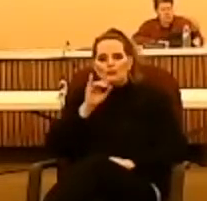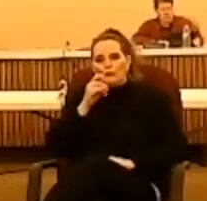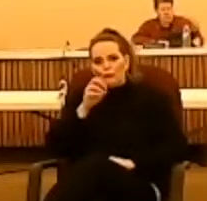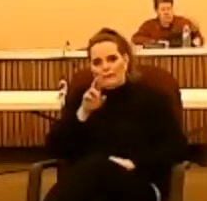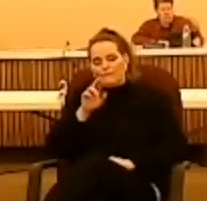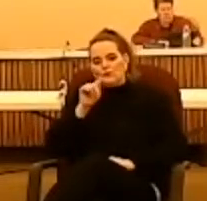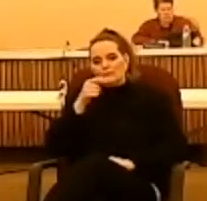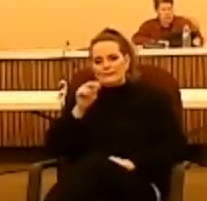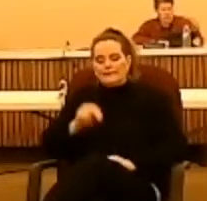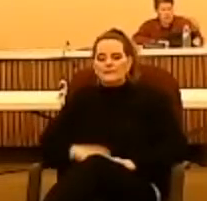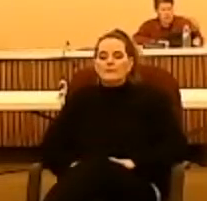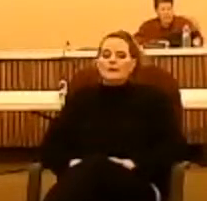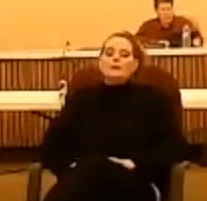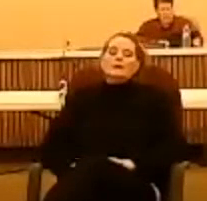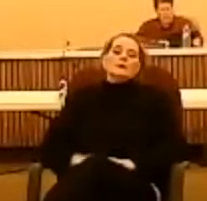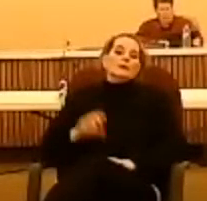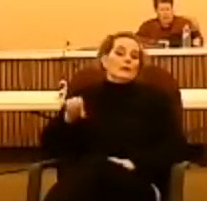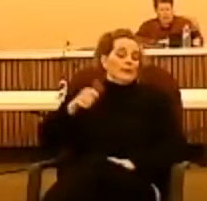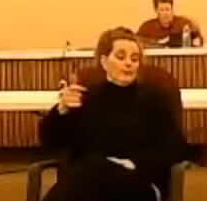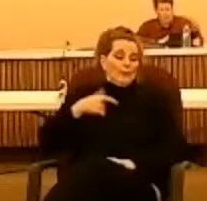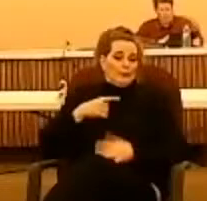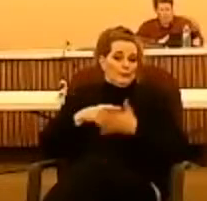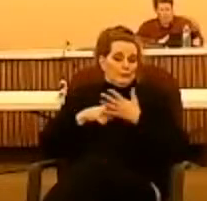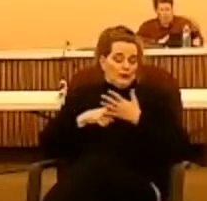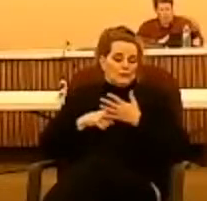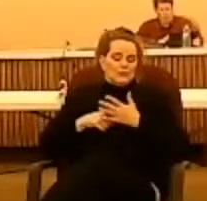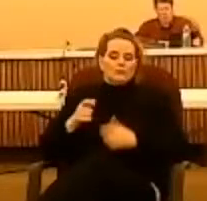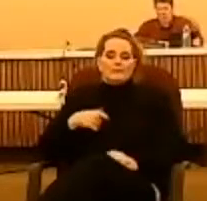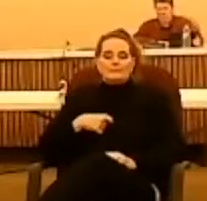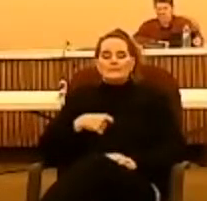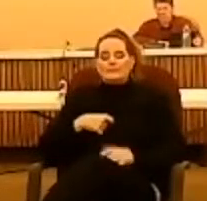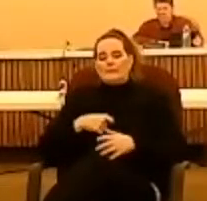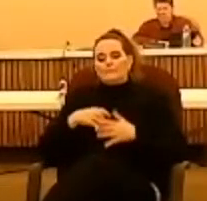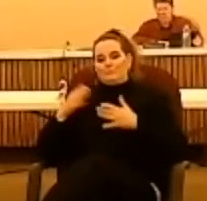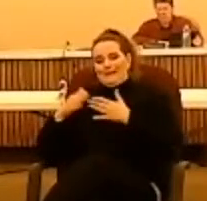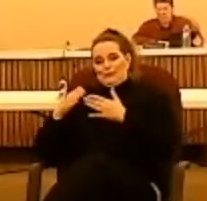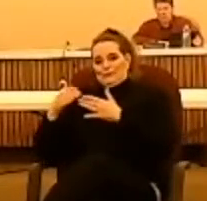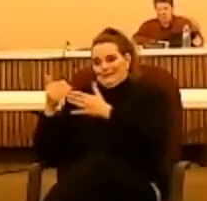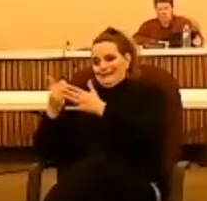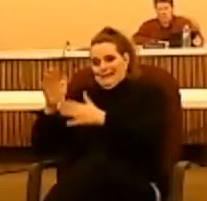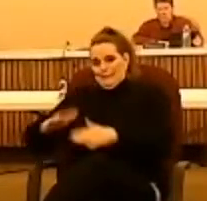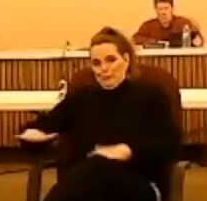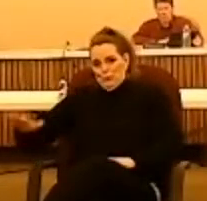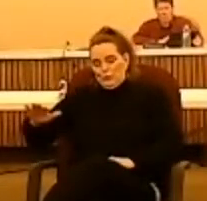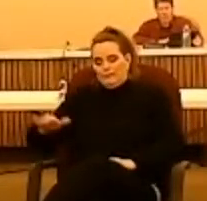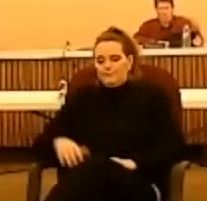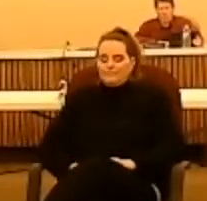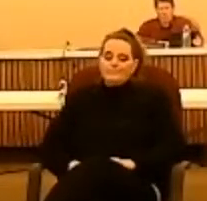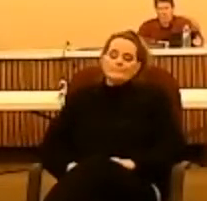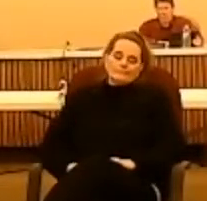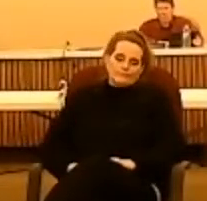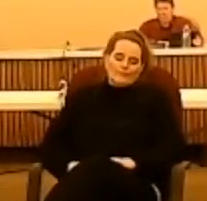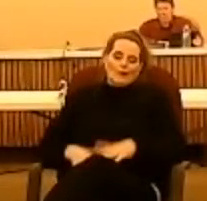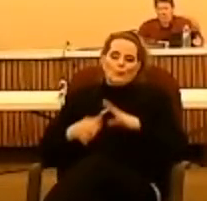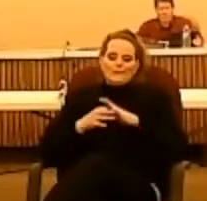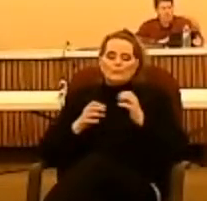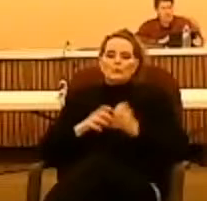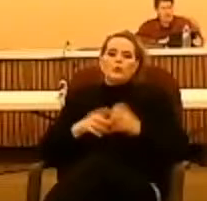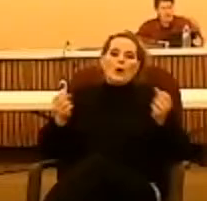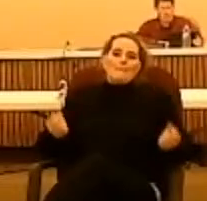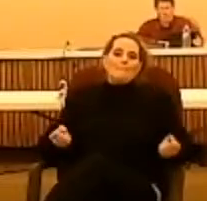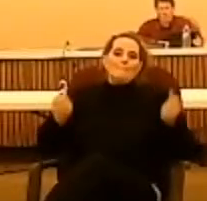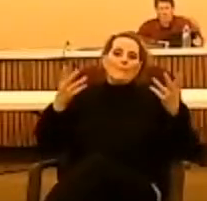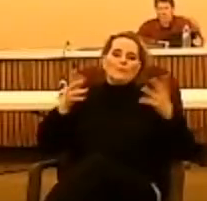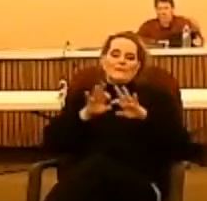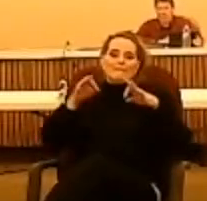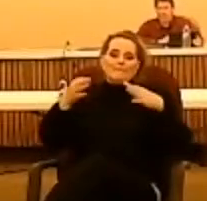of the adjacent neighborhood. You know, in terms of multifamily apartments, as far as Riverton